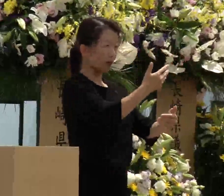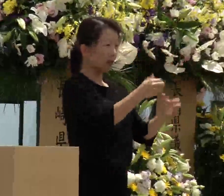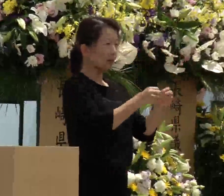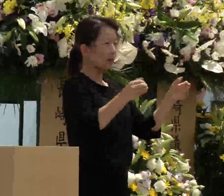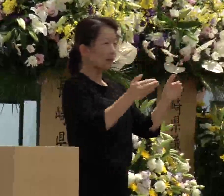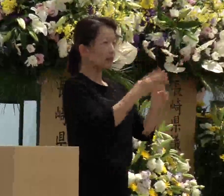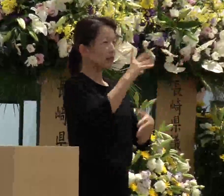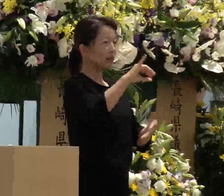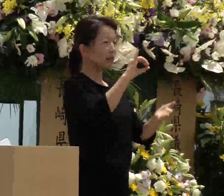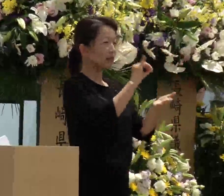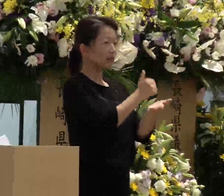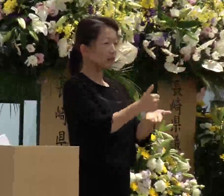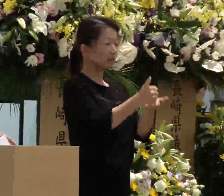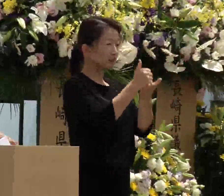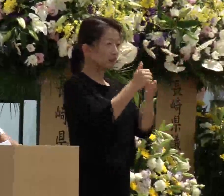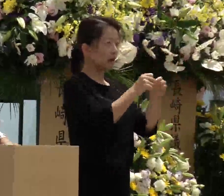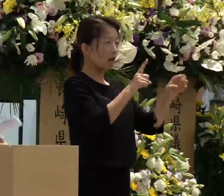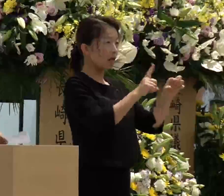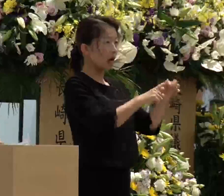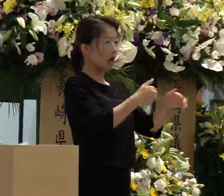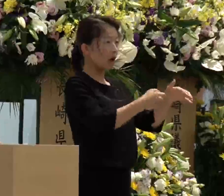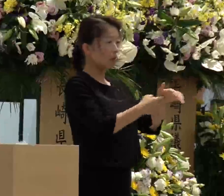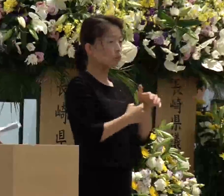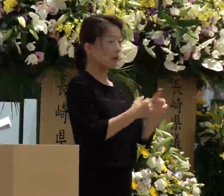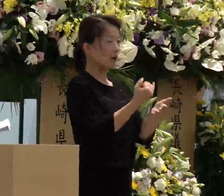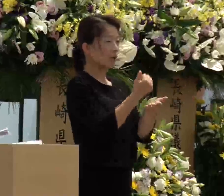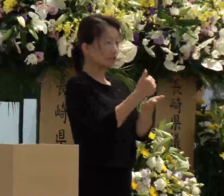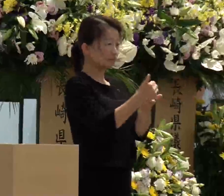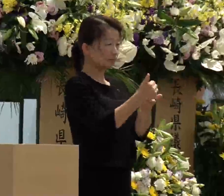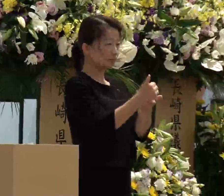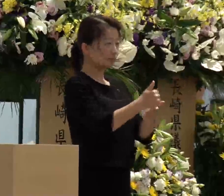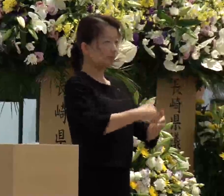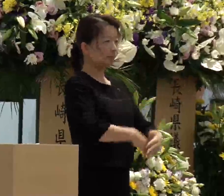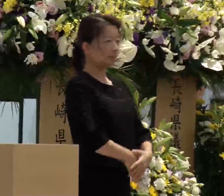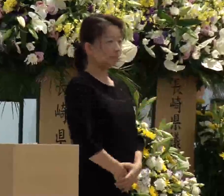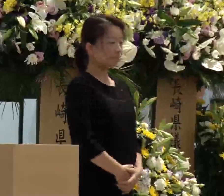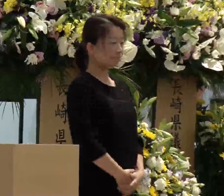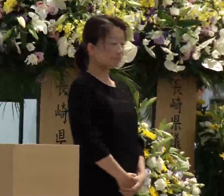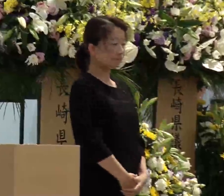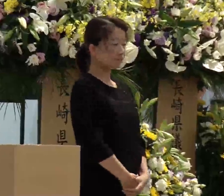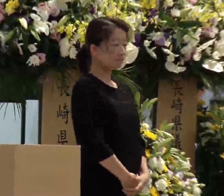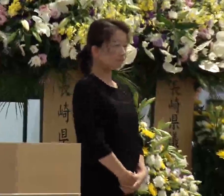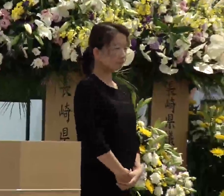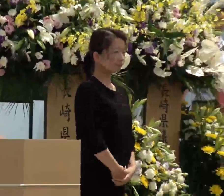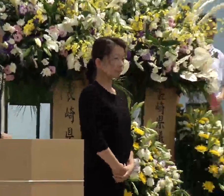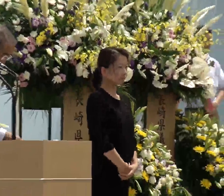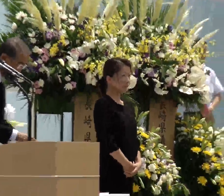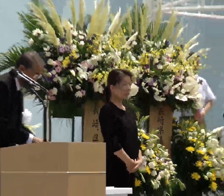Hodo Nakamura, Governor of Nagasaki Prefecture, August 9, 2014.